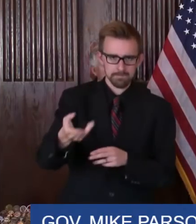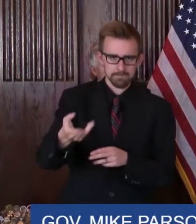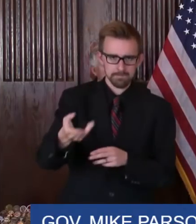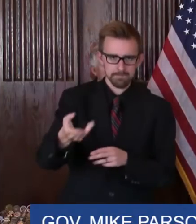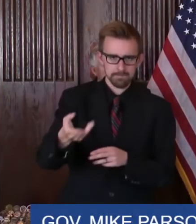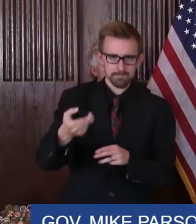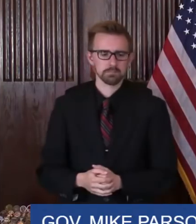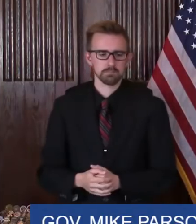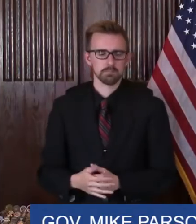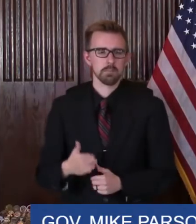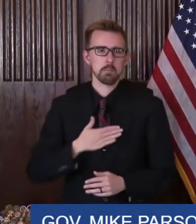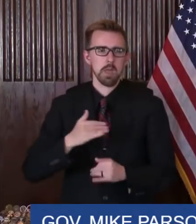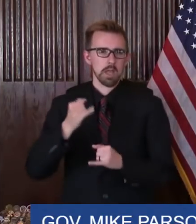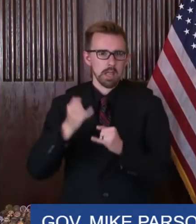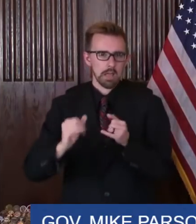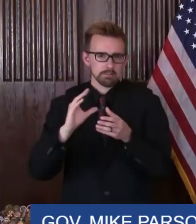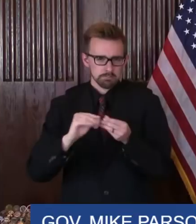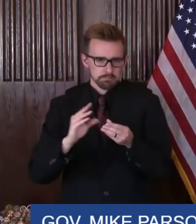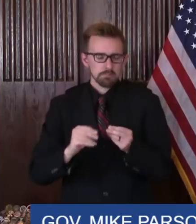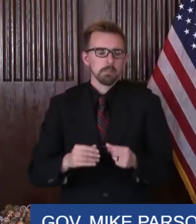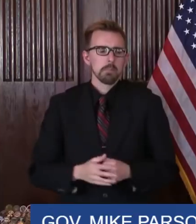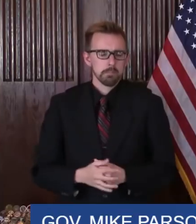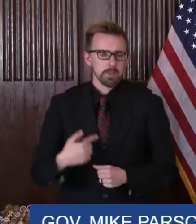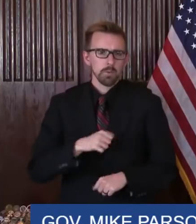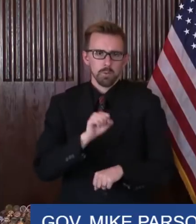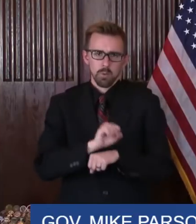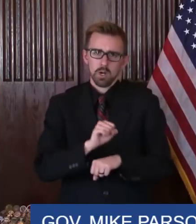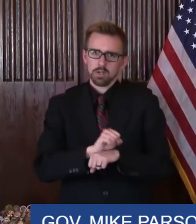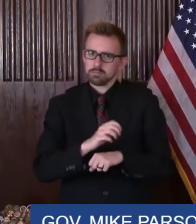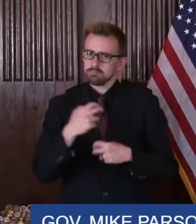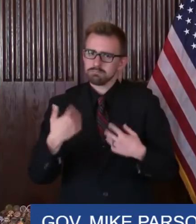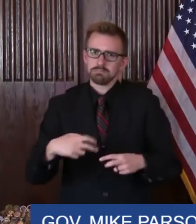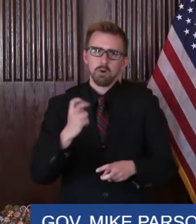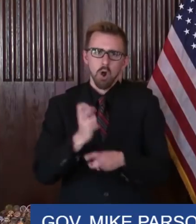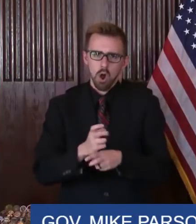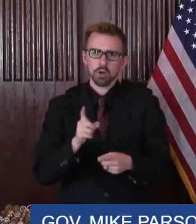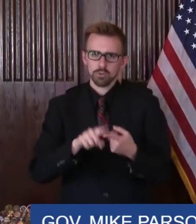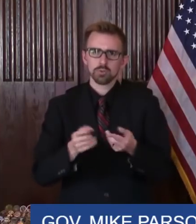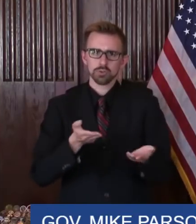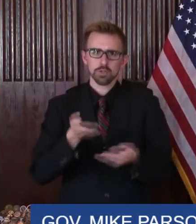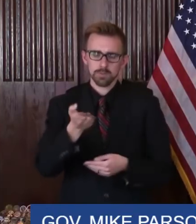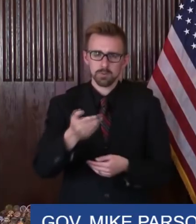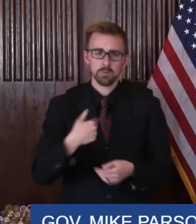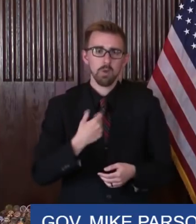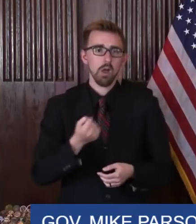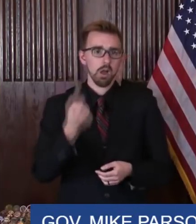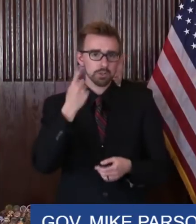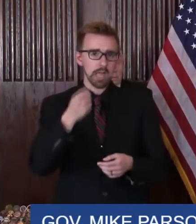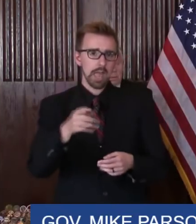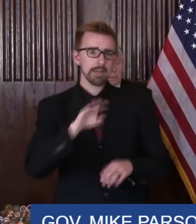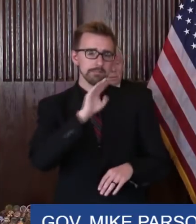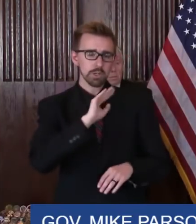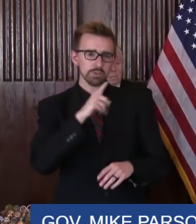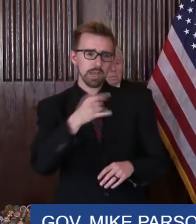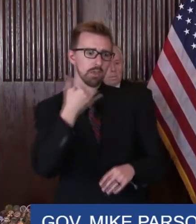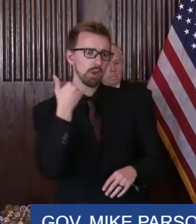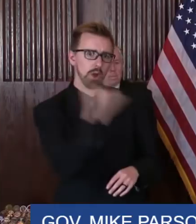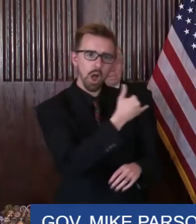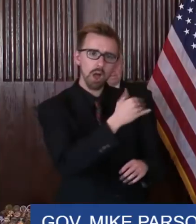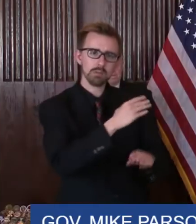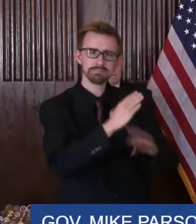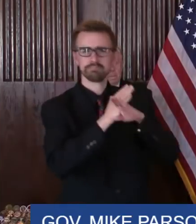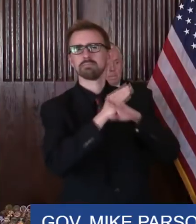Let me just close by saying that we are working very hard to serve you, and understand that it's frustrating when you cannot get through on the phone